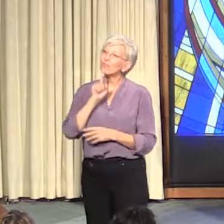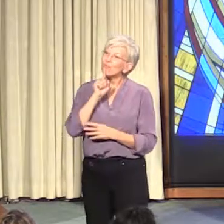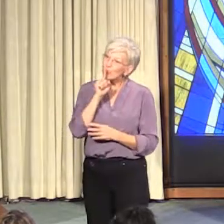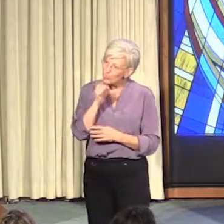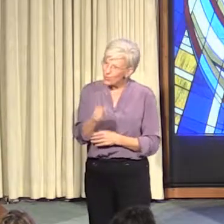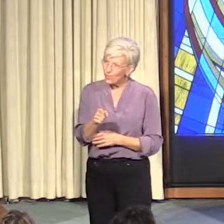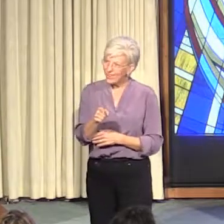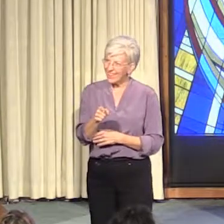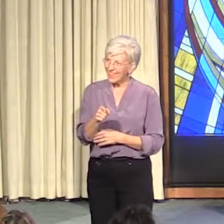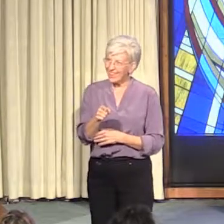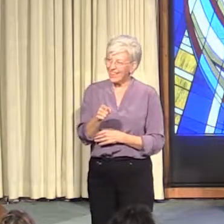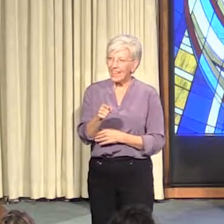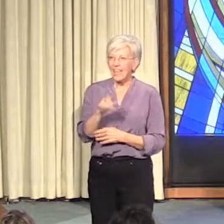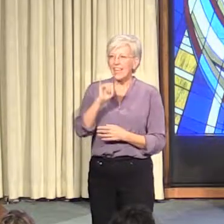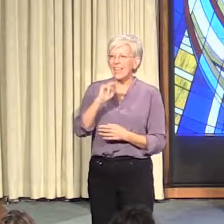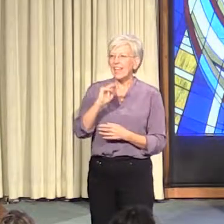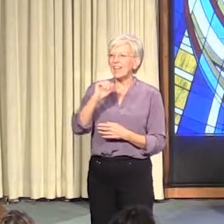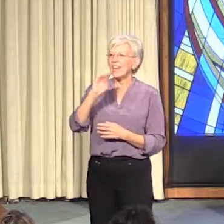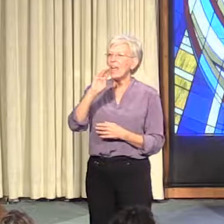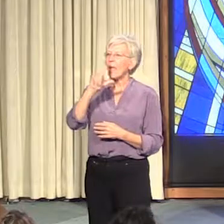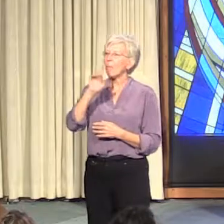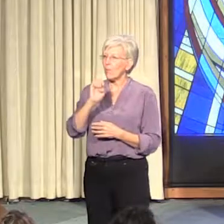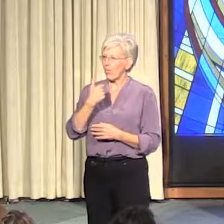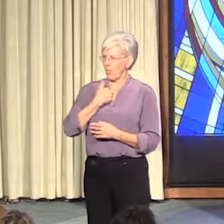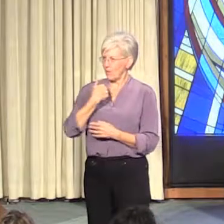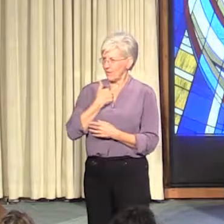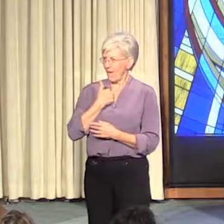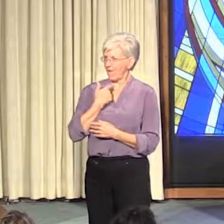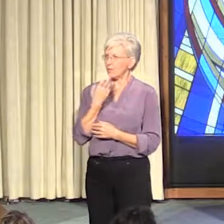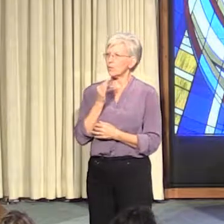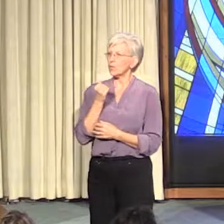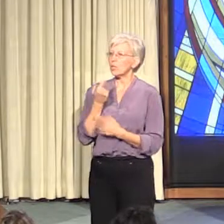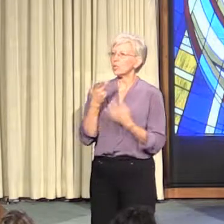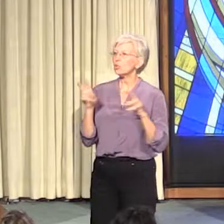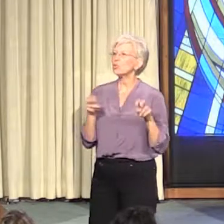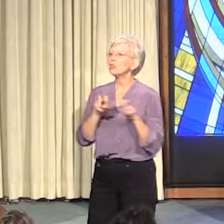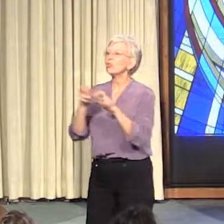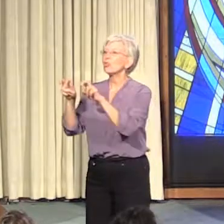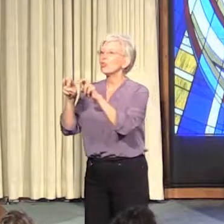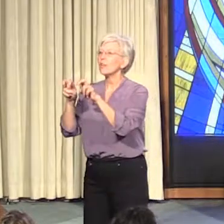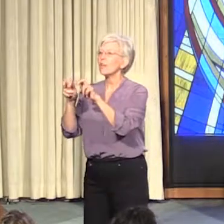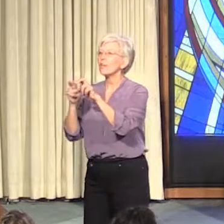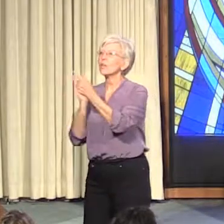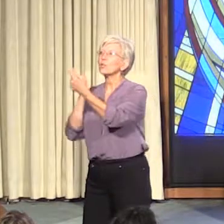enable ourselves to journey towards oneness with spirit.